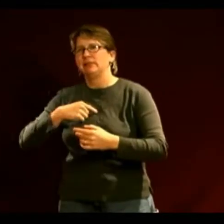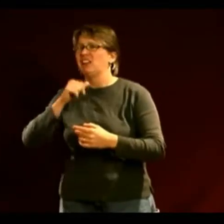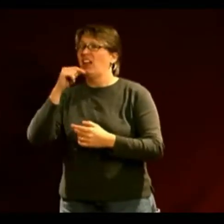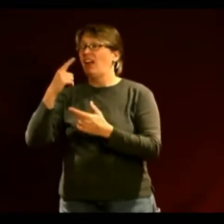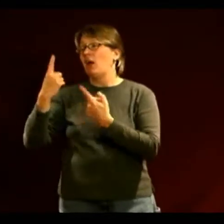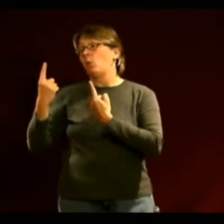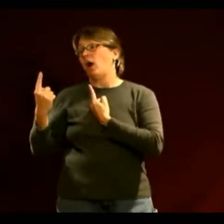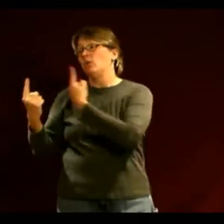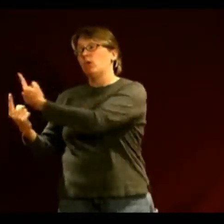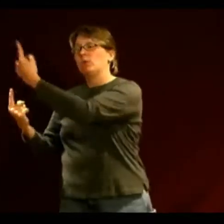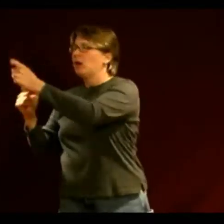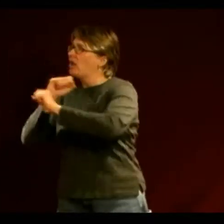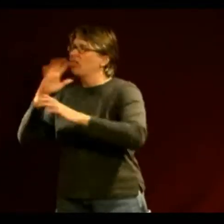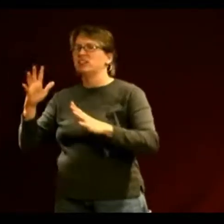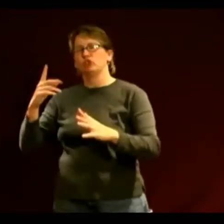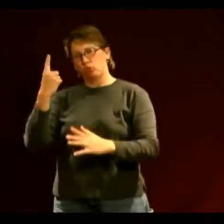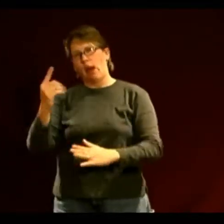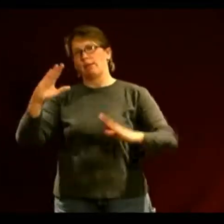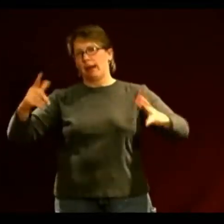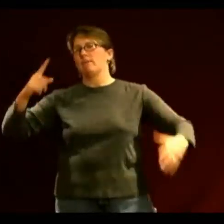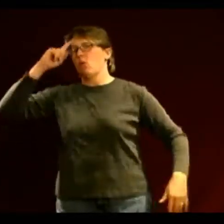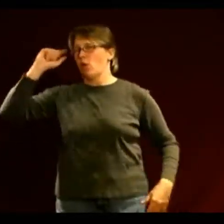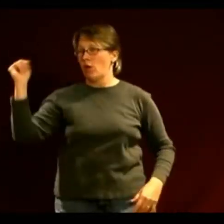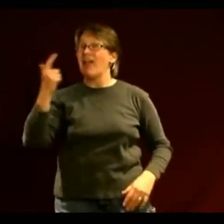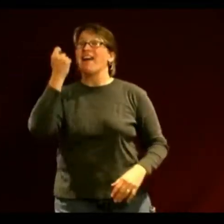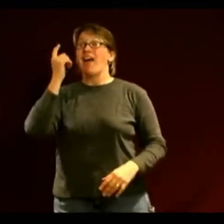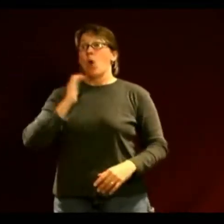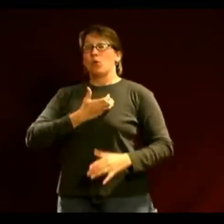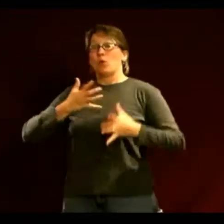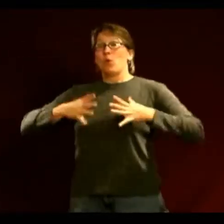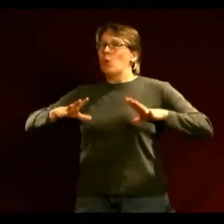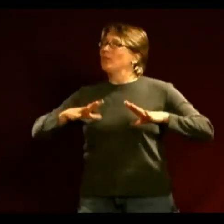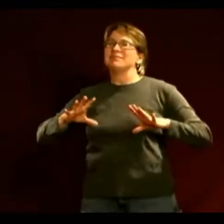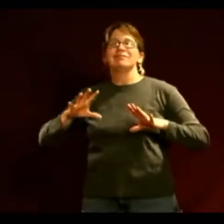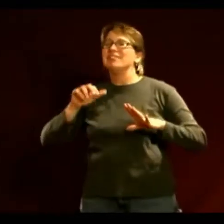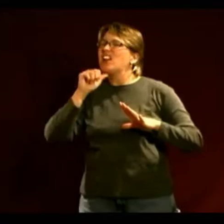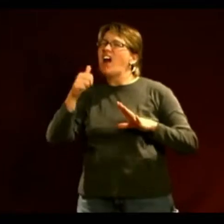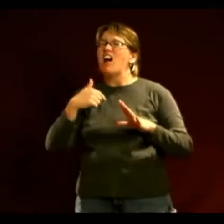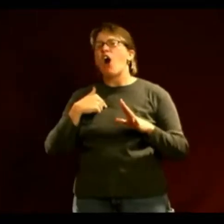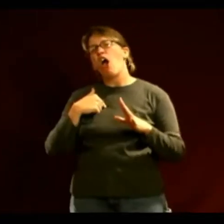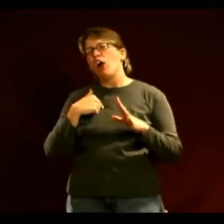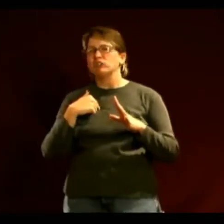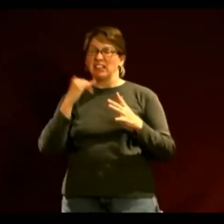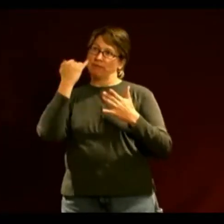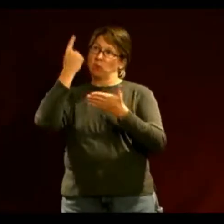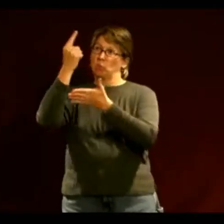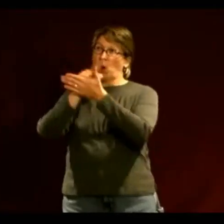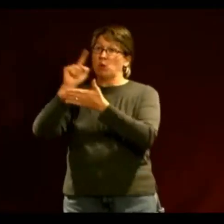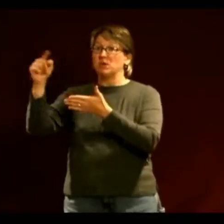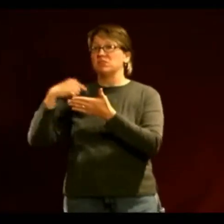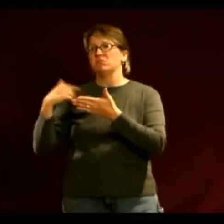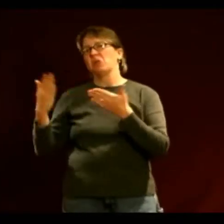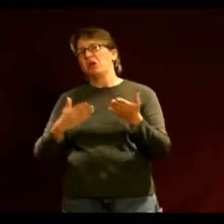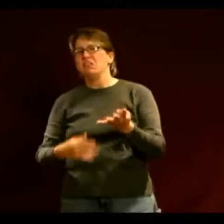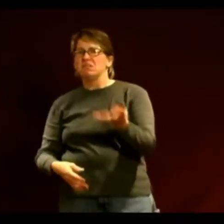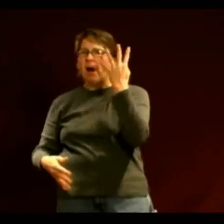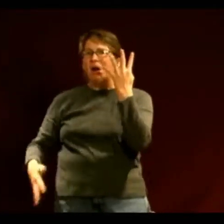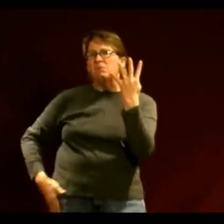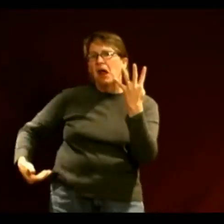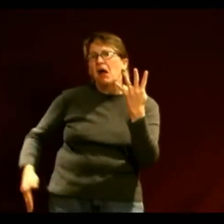anyway, we put all of our family clothes in one. I don't take a bag for each person in the family to pack their clothes in, but we just